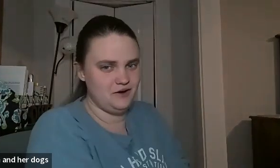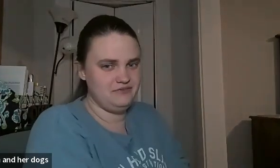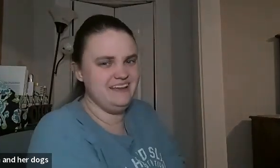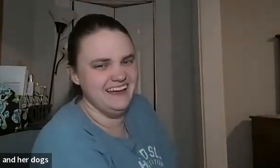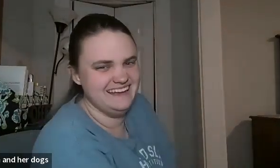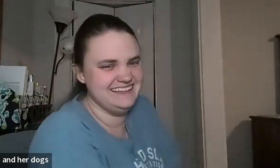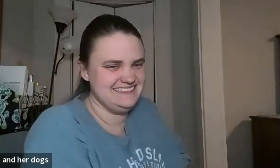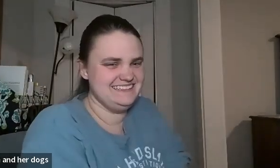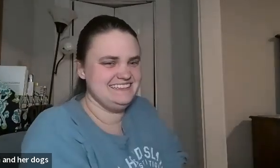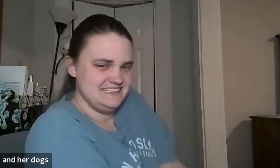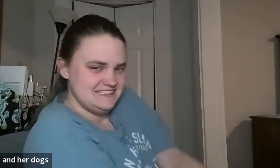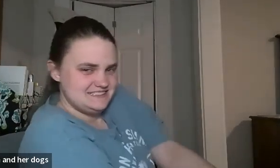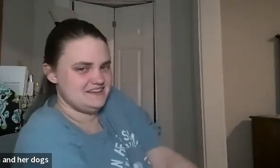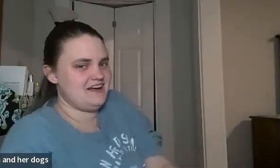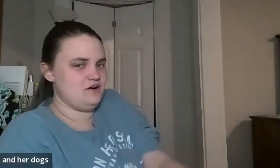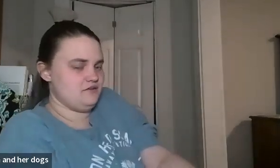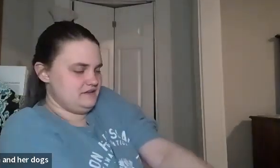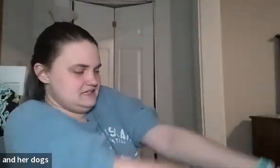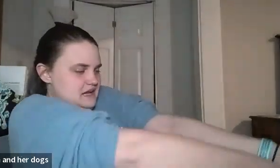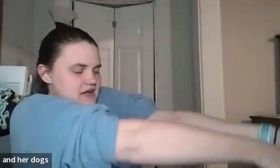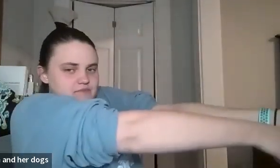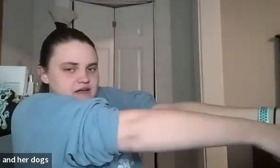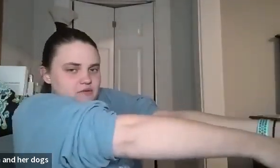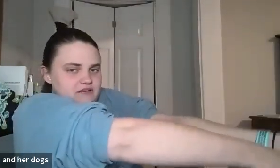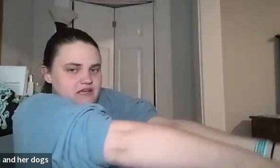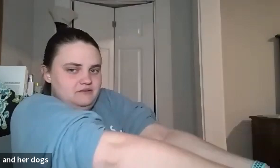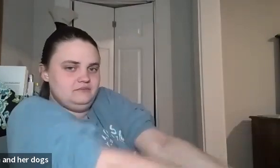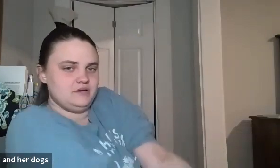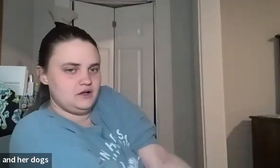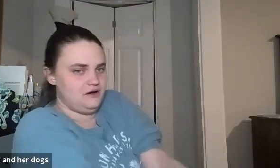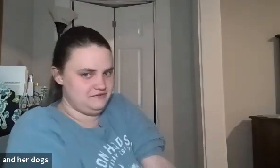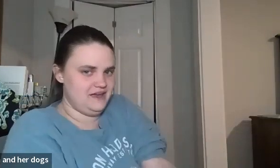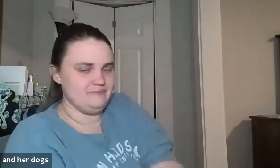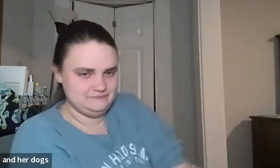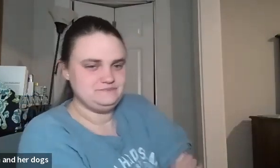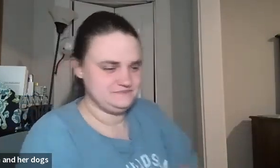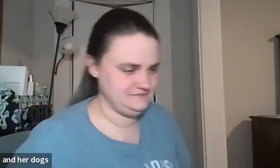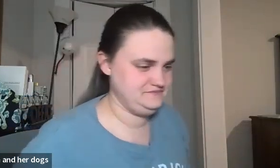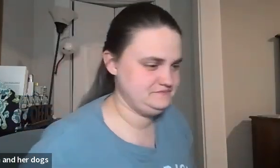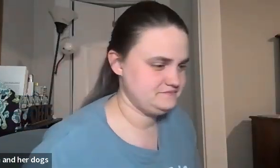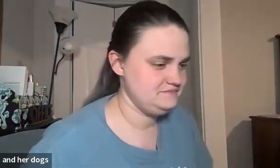golf. So yeah, golf. It's like I have mine lower down, but golf, yeah.